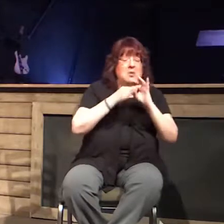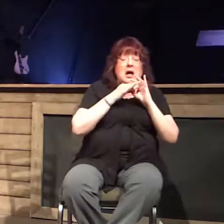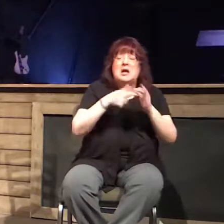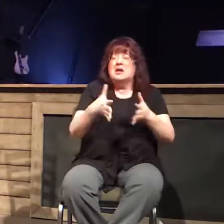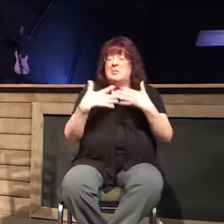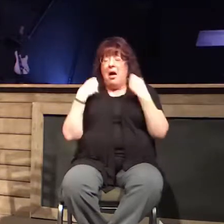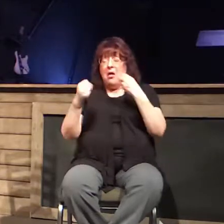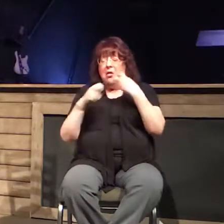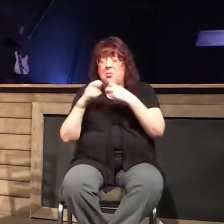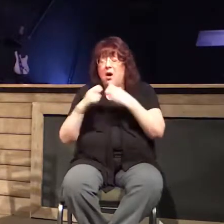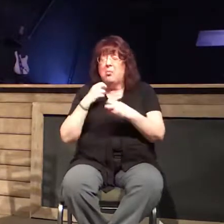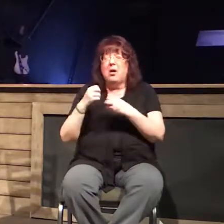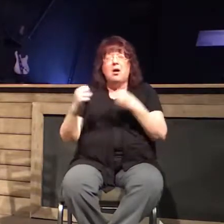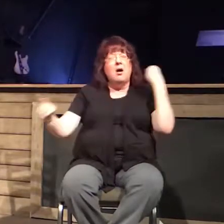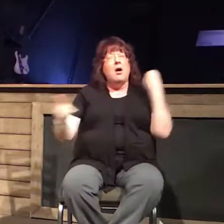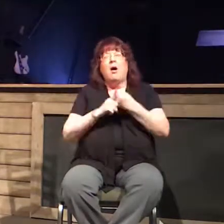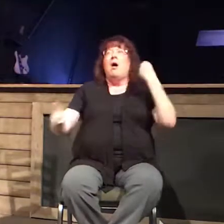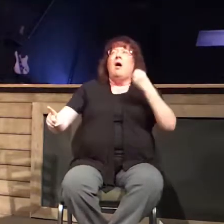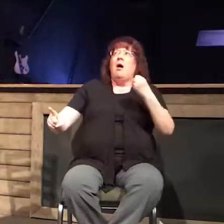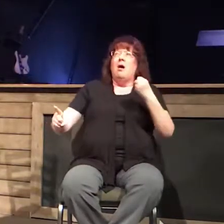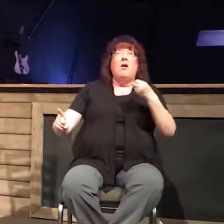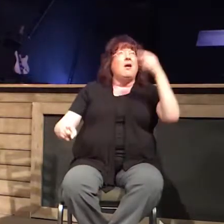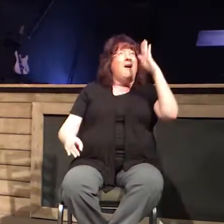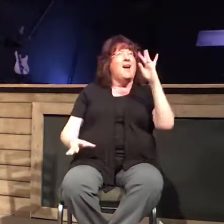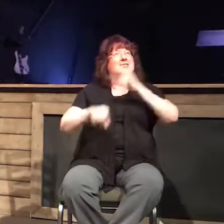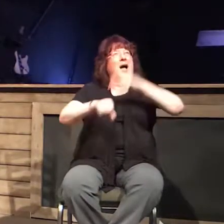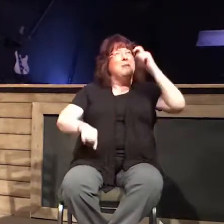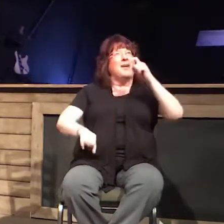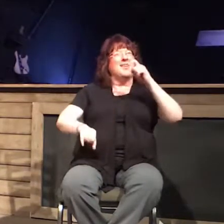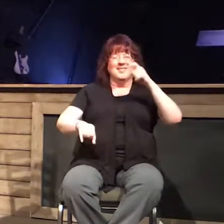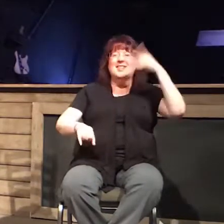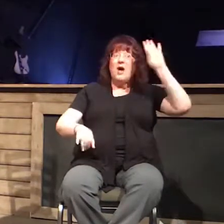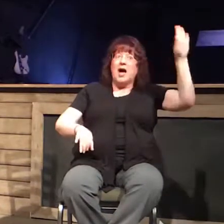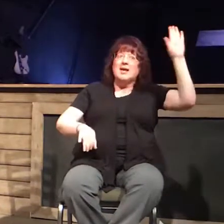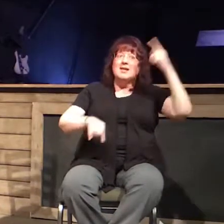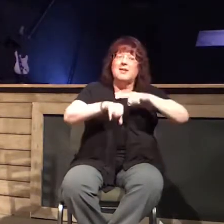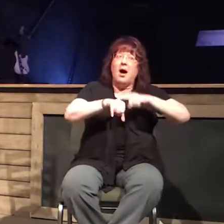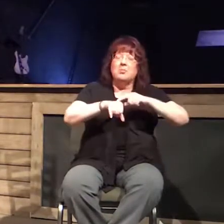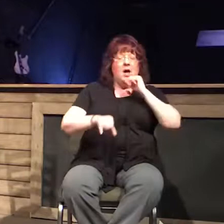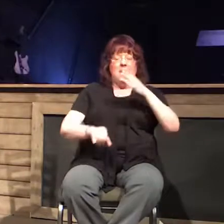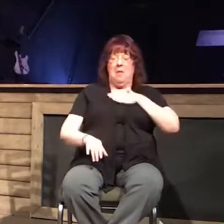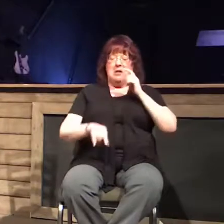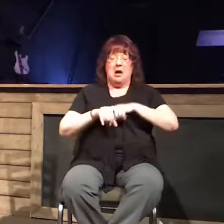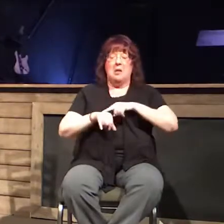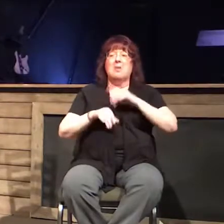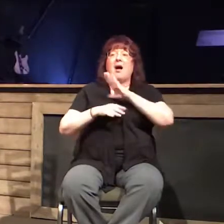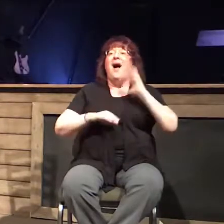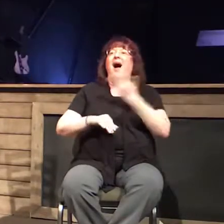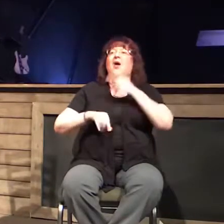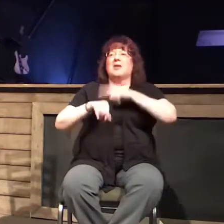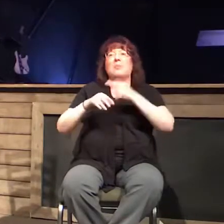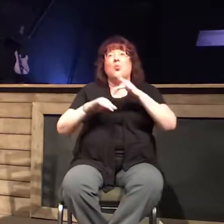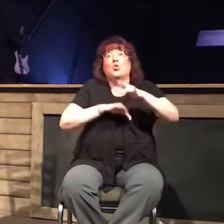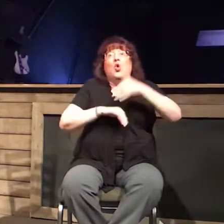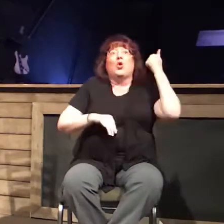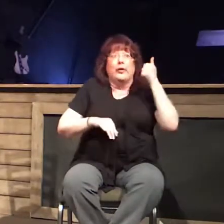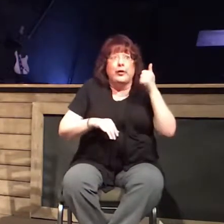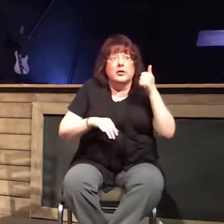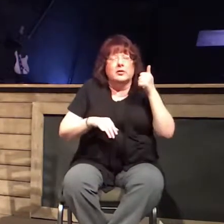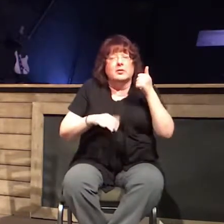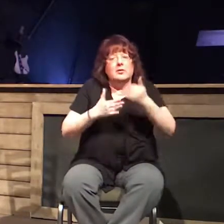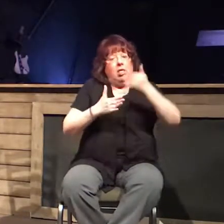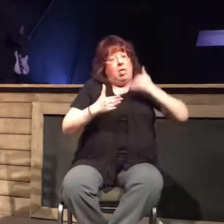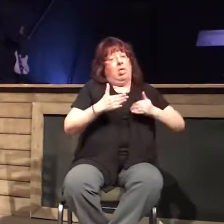maybe it's a health situation. And all of a sudden, at just God's time, it's always God's time, right? It's not always our time, because our time would have been much earlier than God's